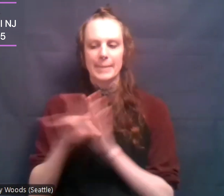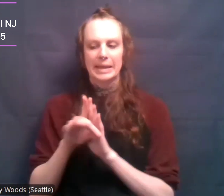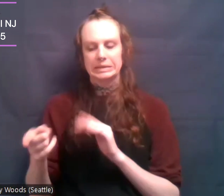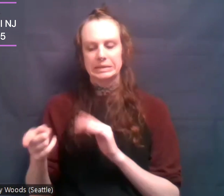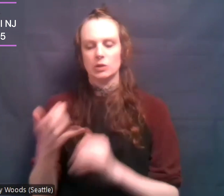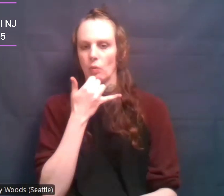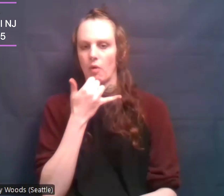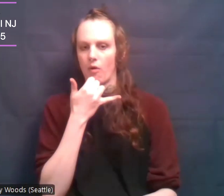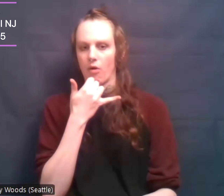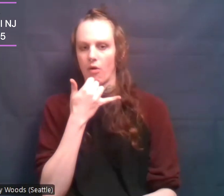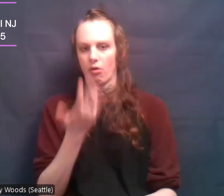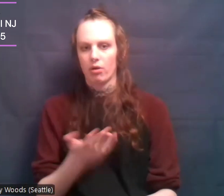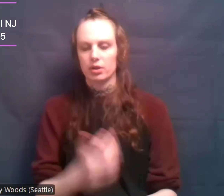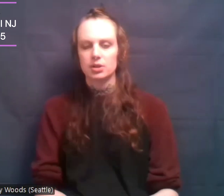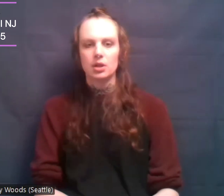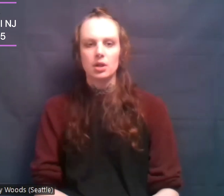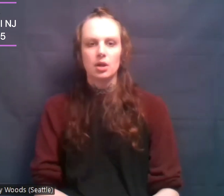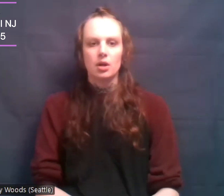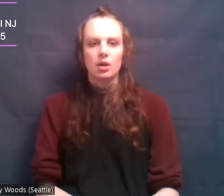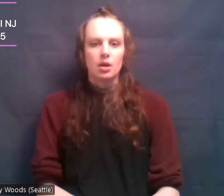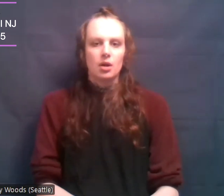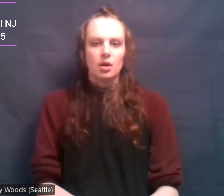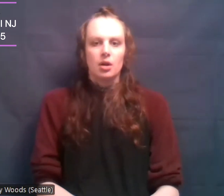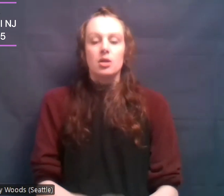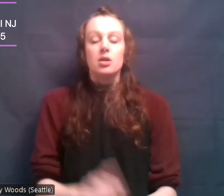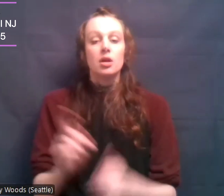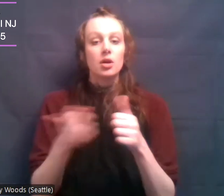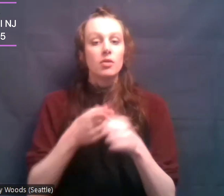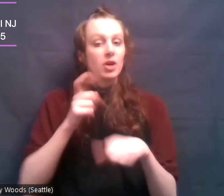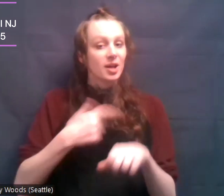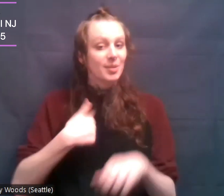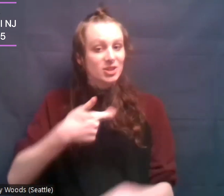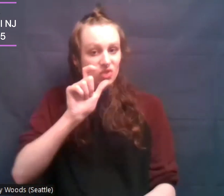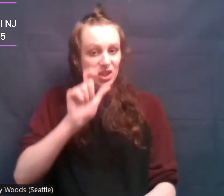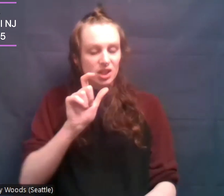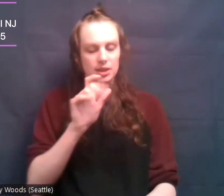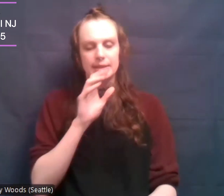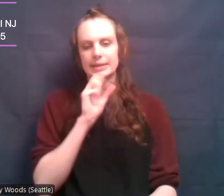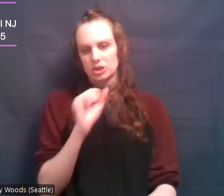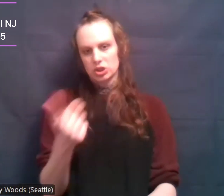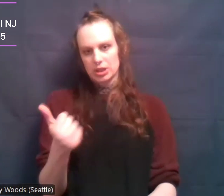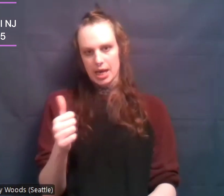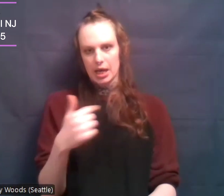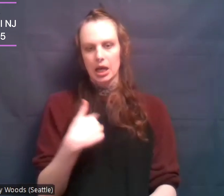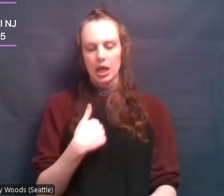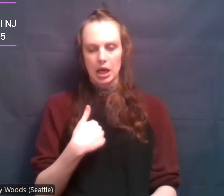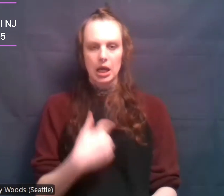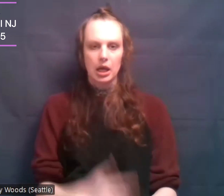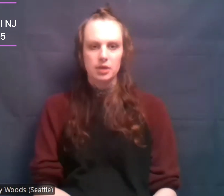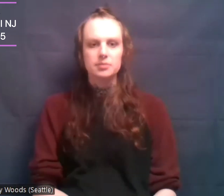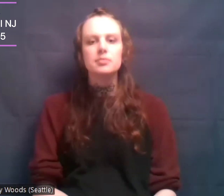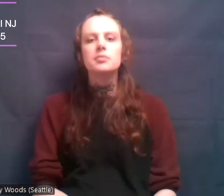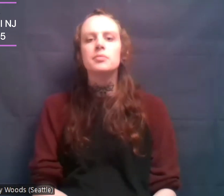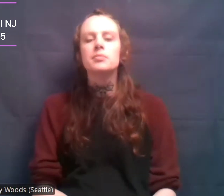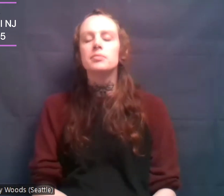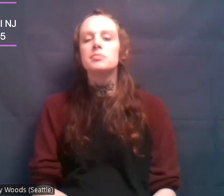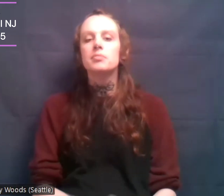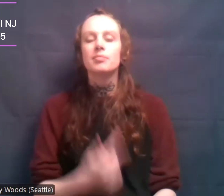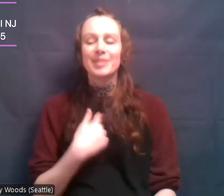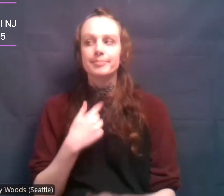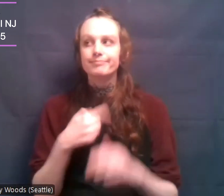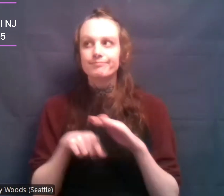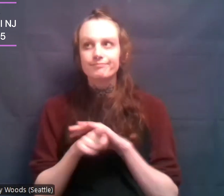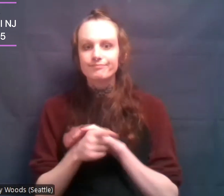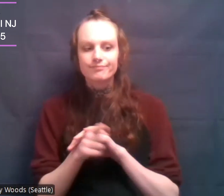But so I had my first drink when I was 10 years old. You know, I was just sneaking around